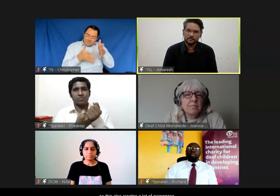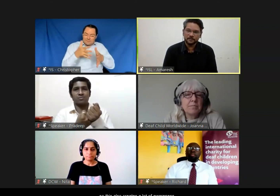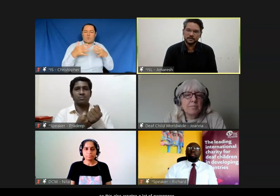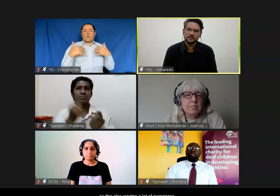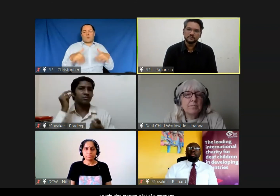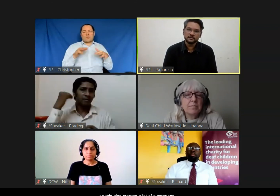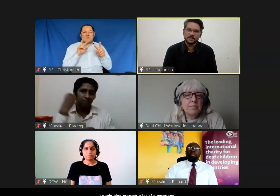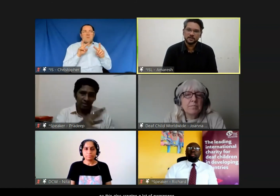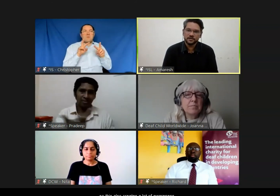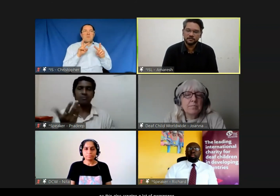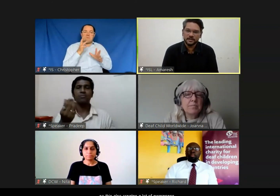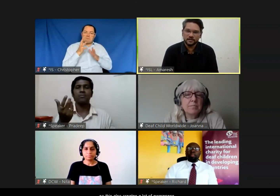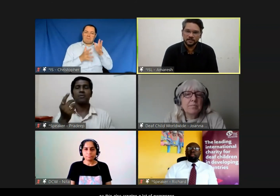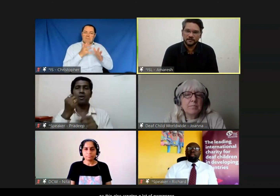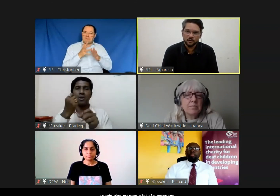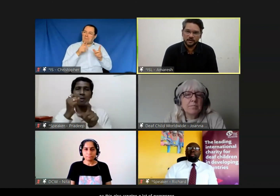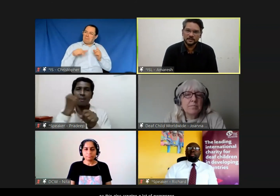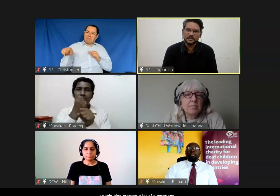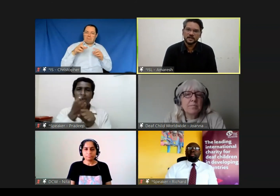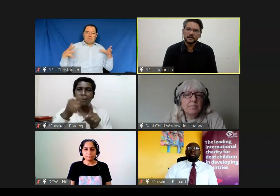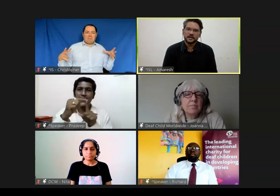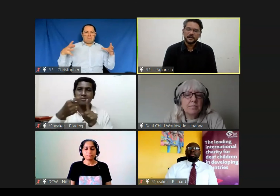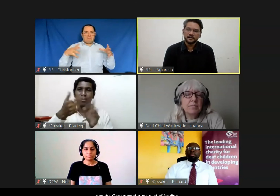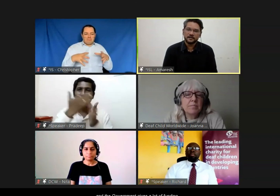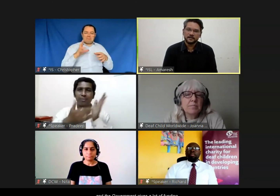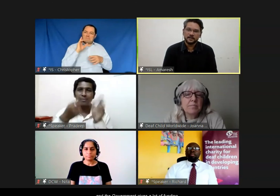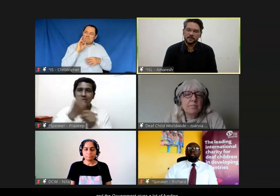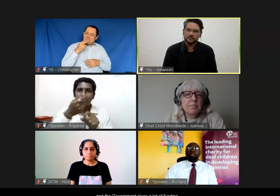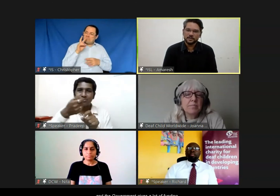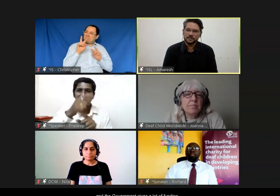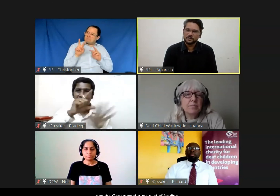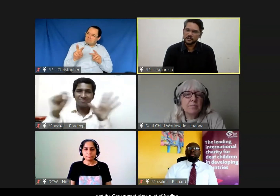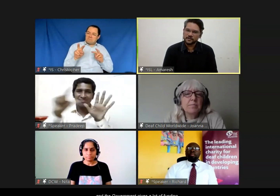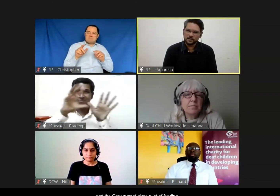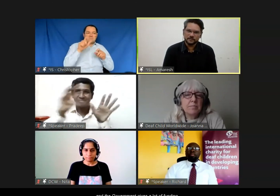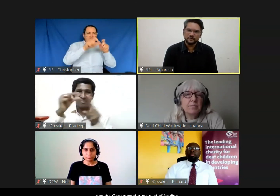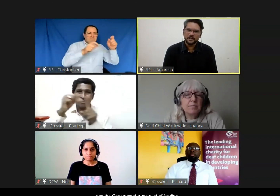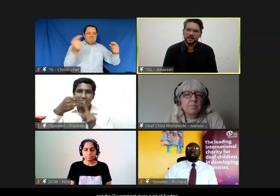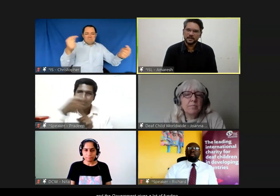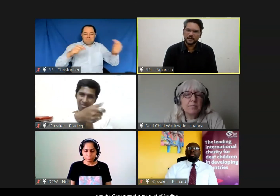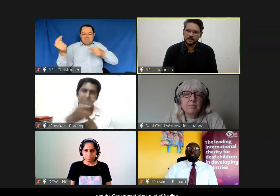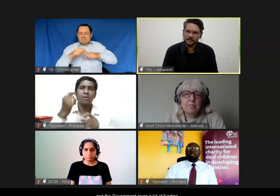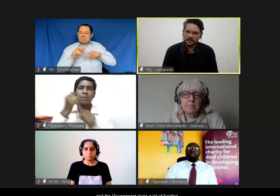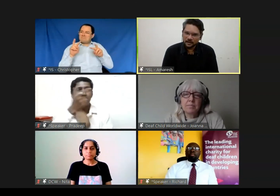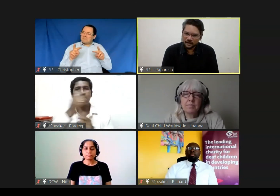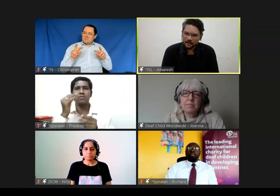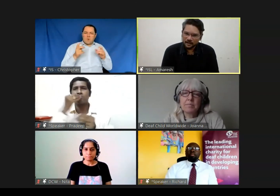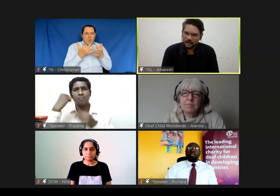deaf people, so this also creates a lot of awareness, and the government gives a lot of funding